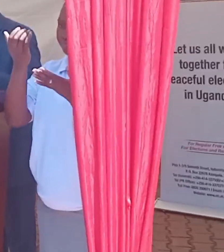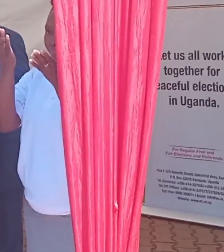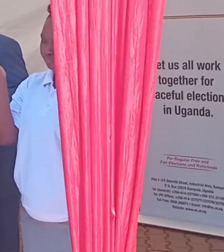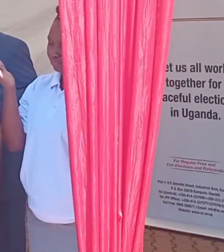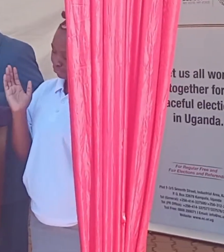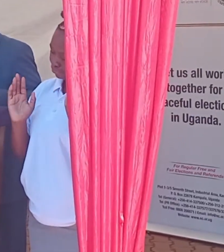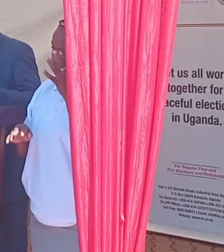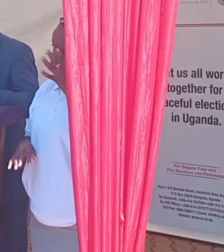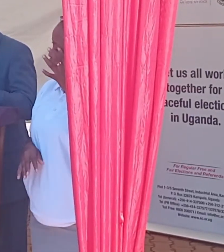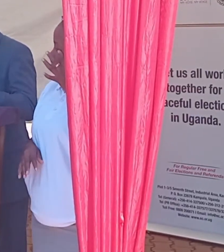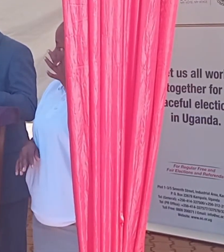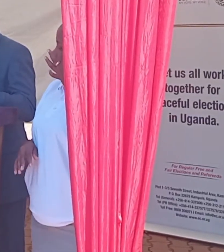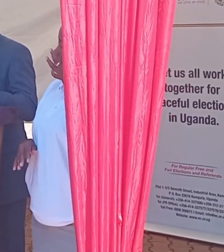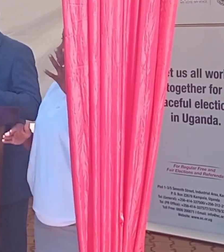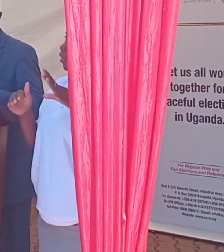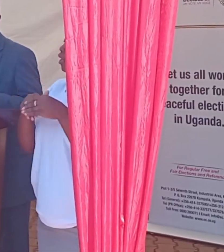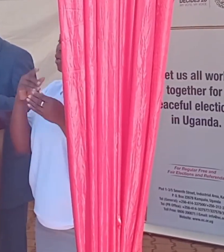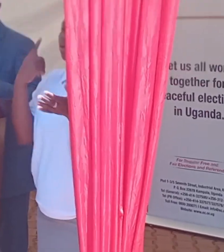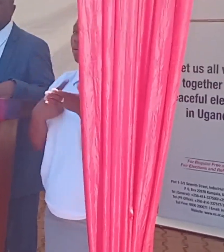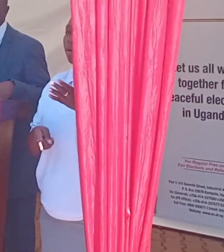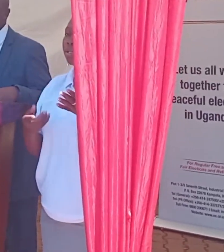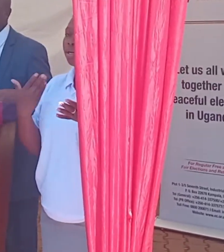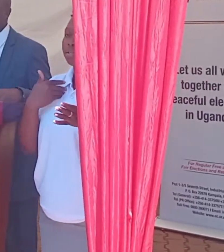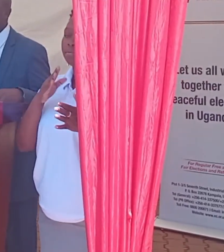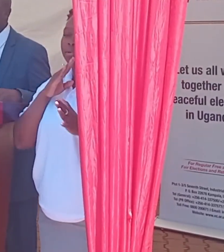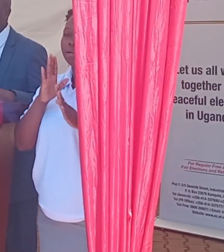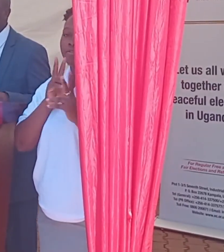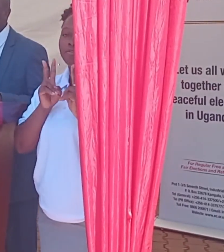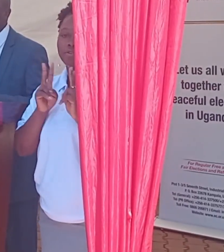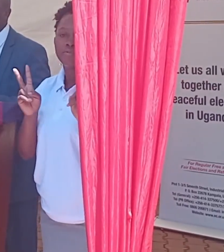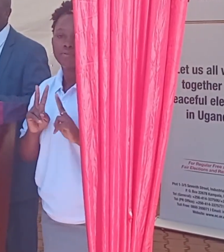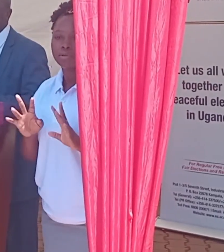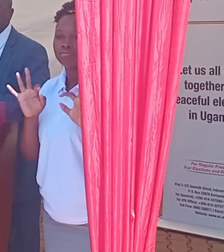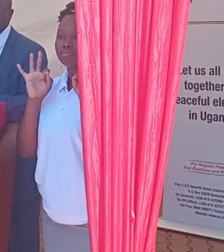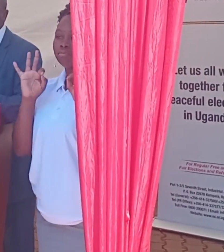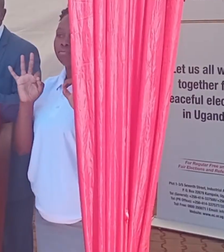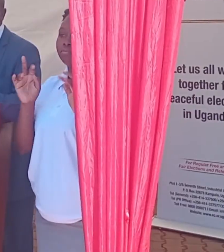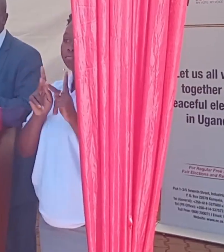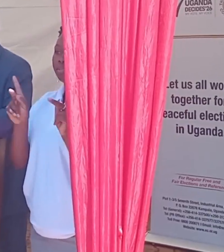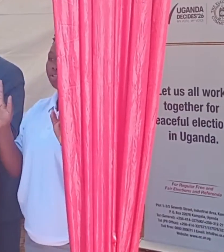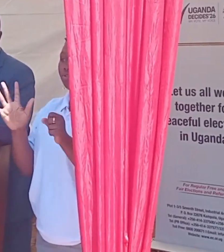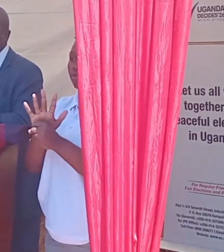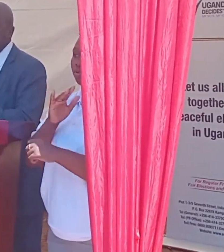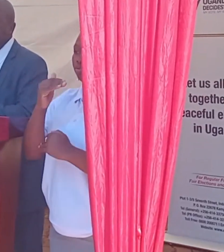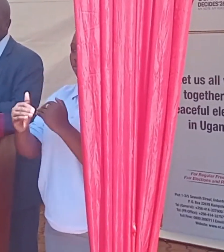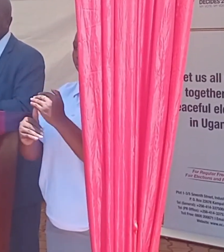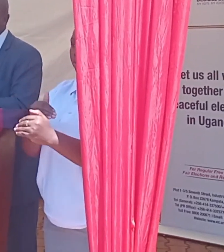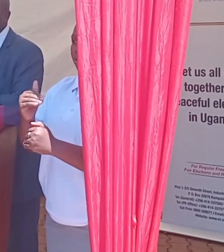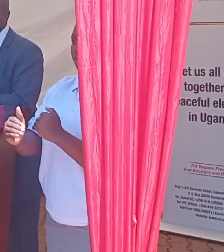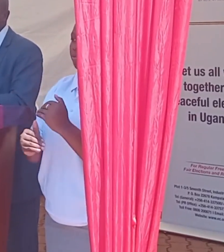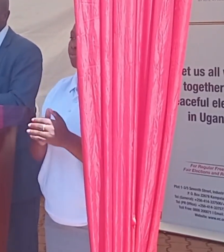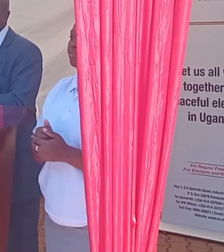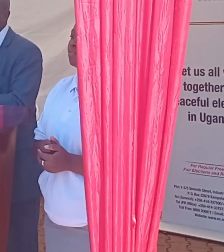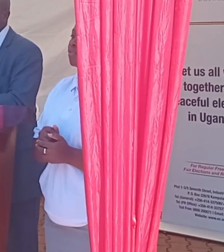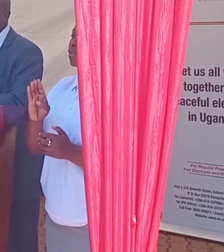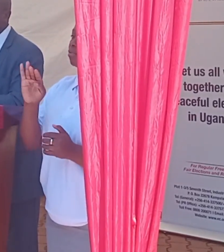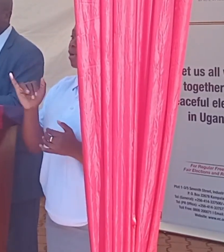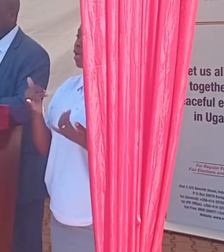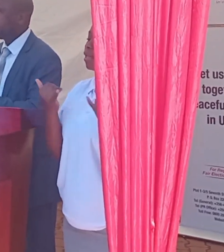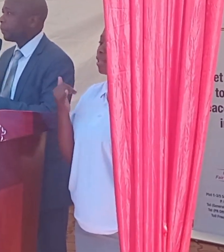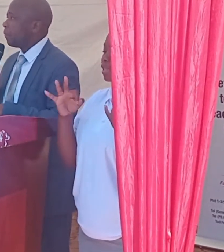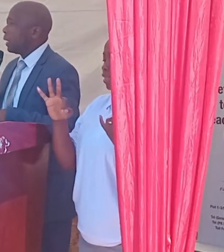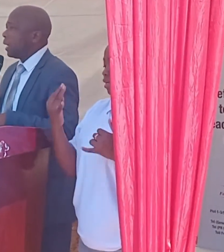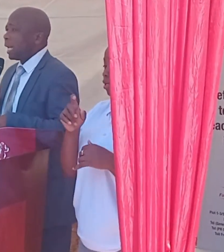campaigning in what has been a very, very commendable, peaceful process by this third